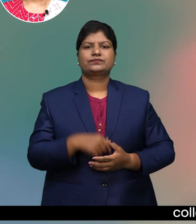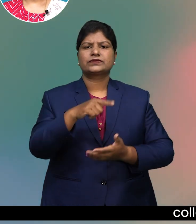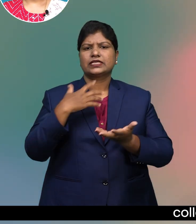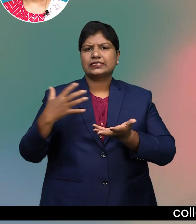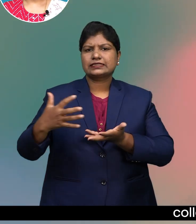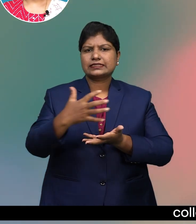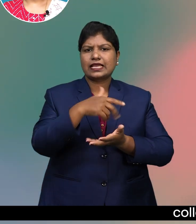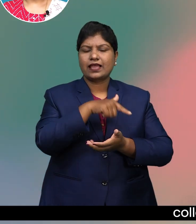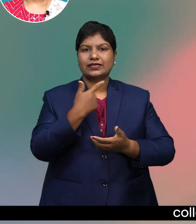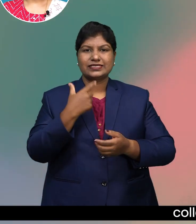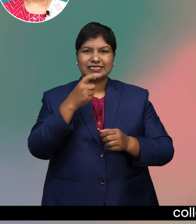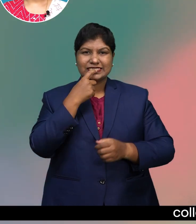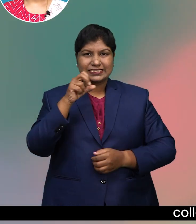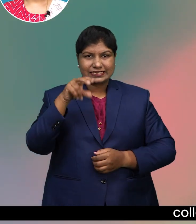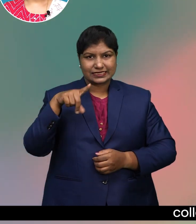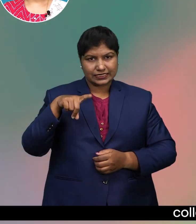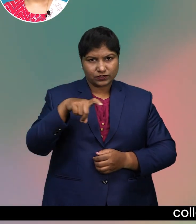collect spermatozoa